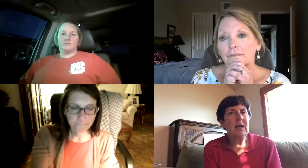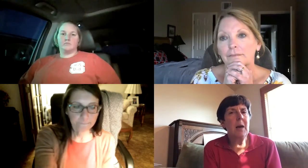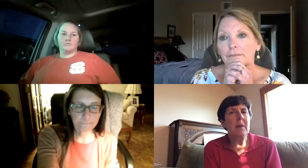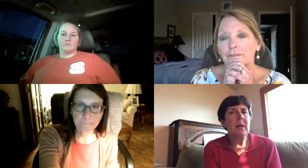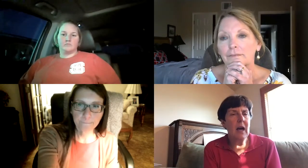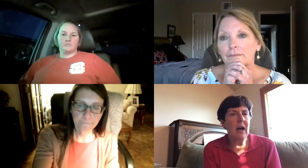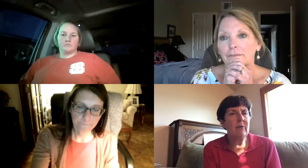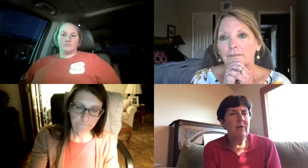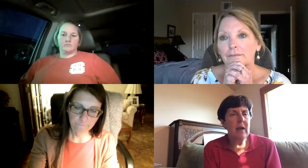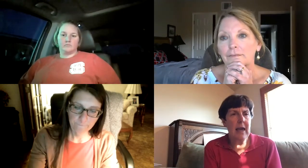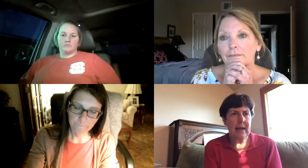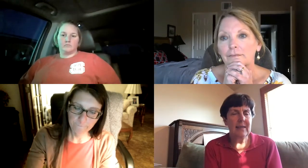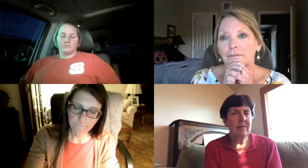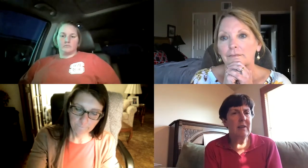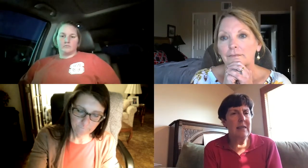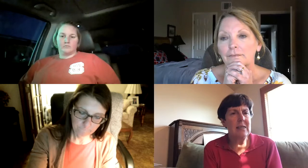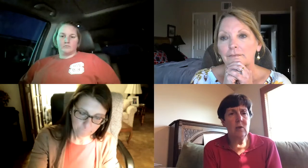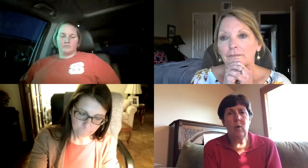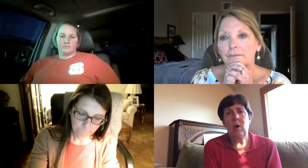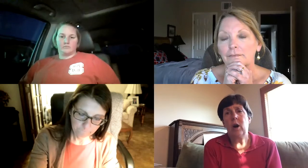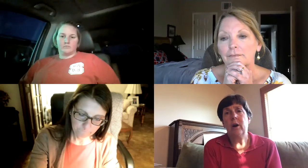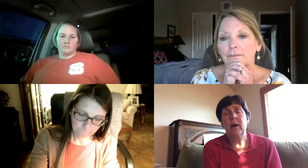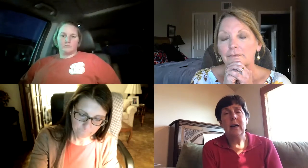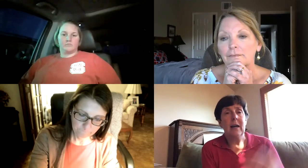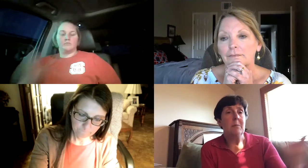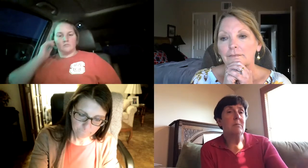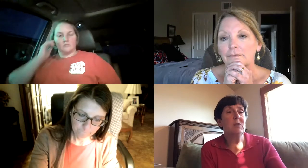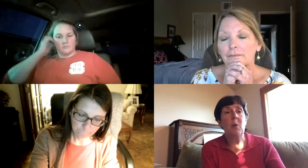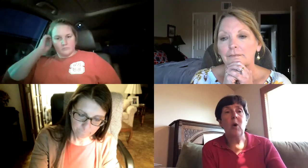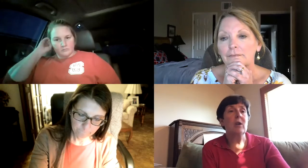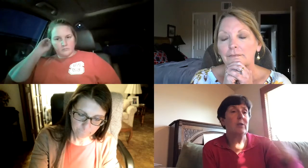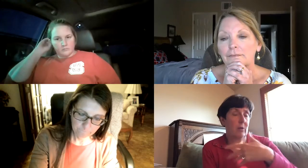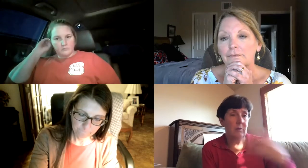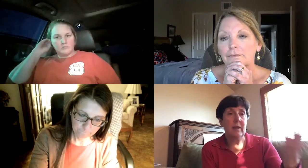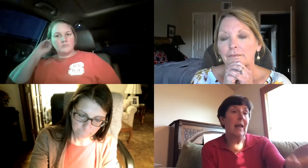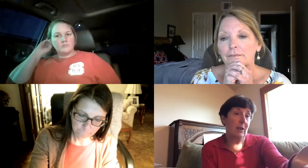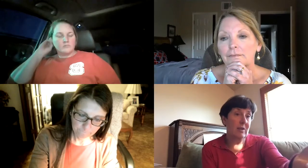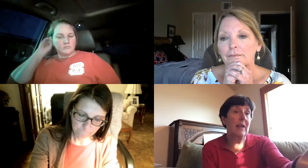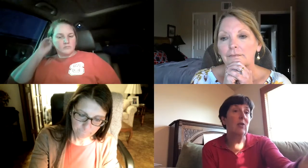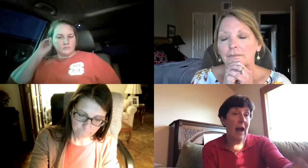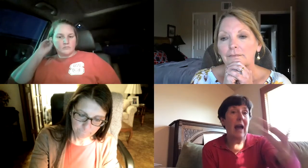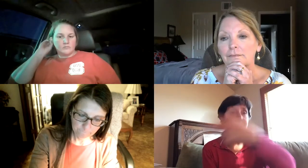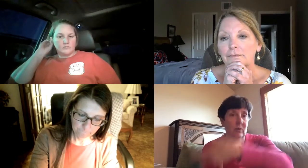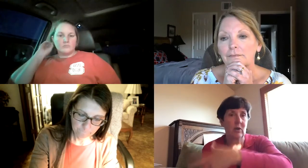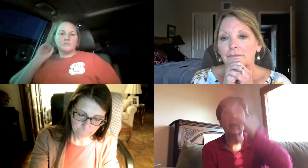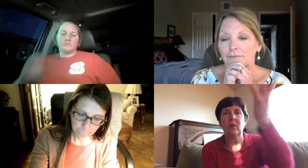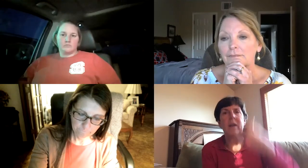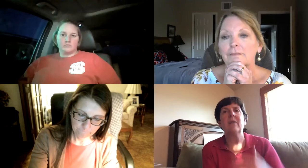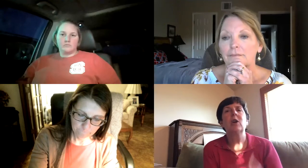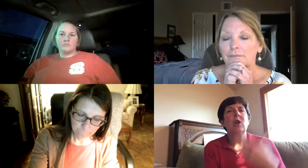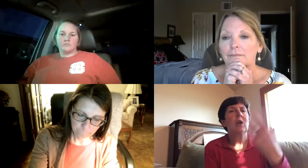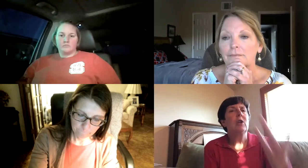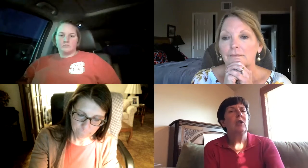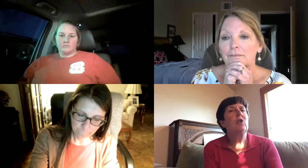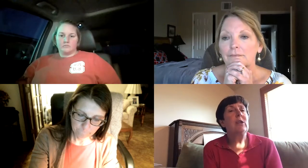a couple of activities or sports or like you said, crafts, cooking,